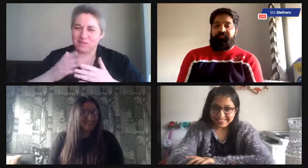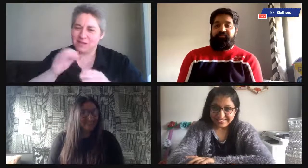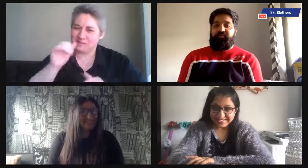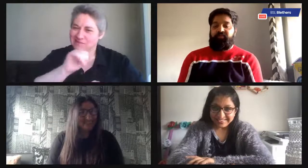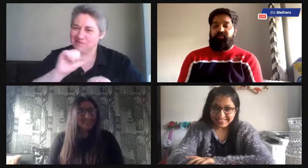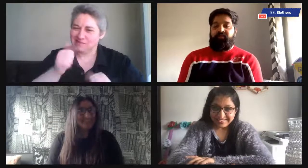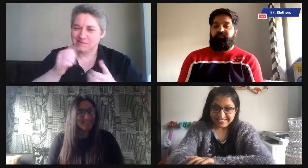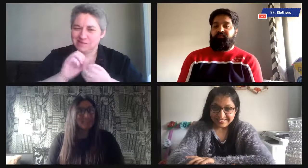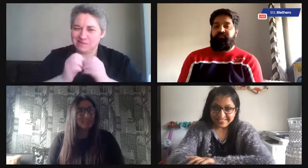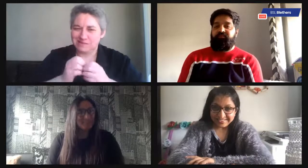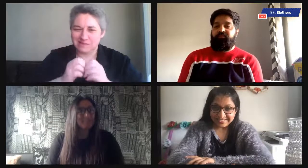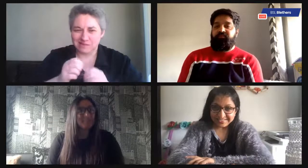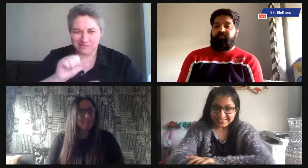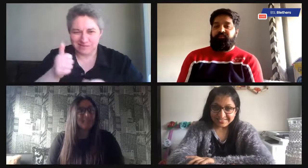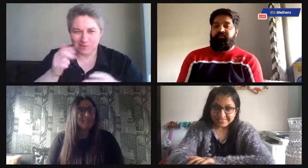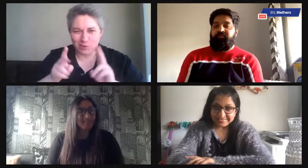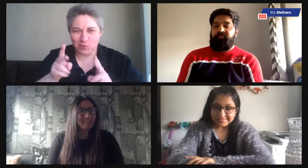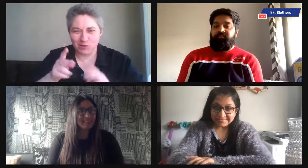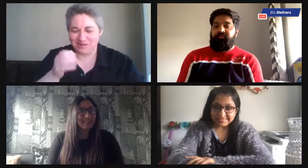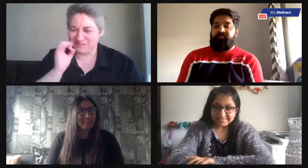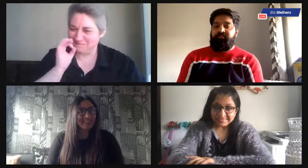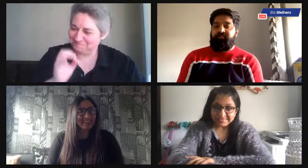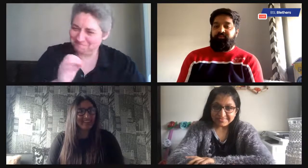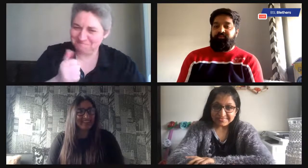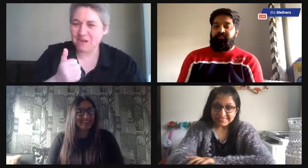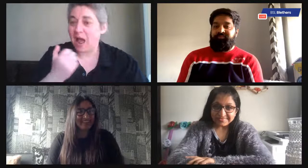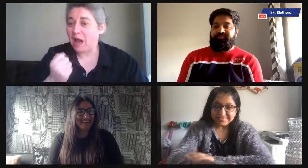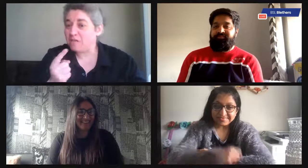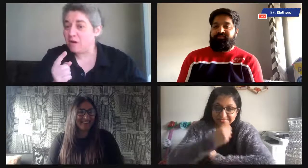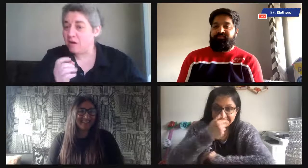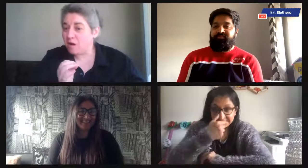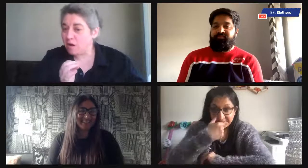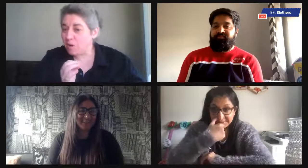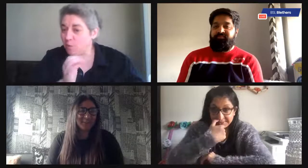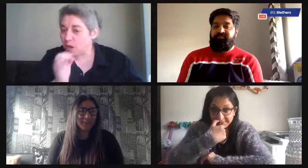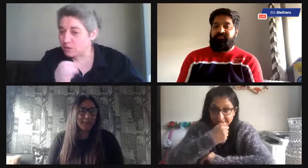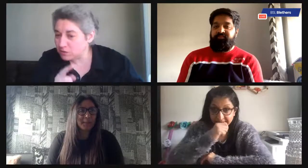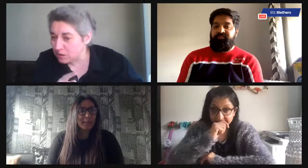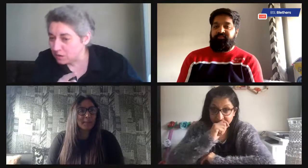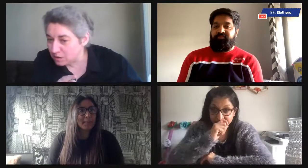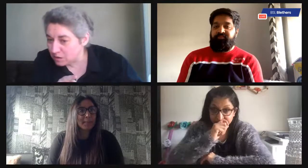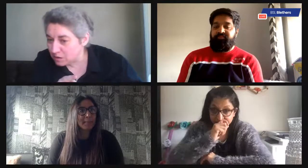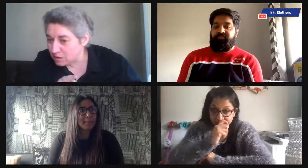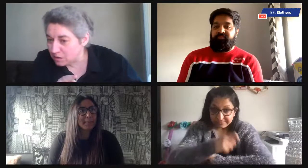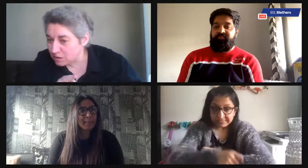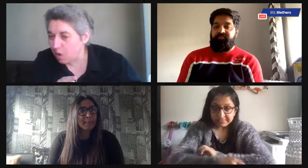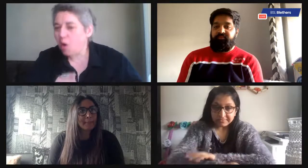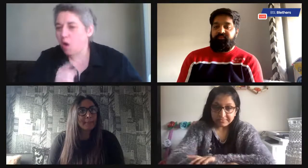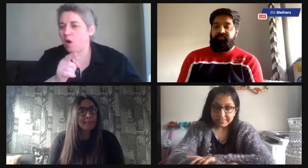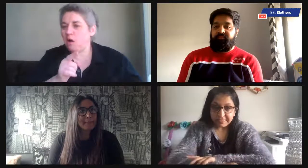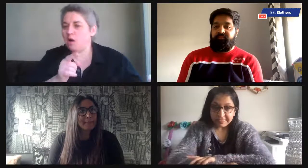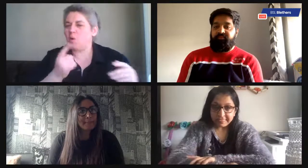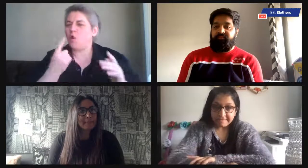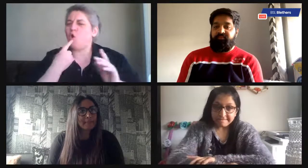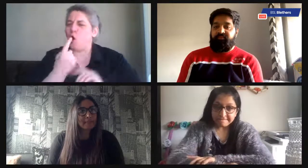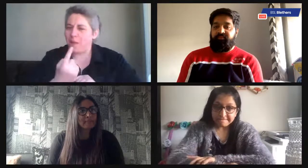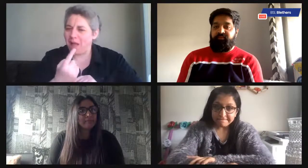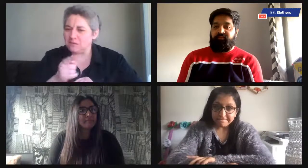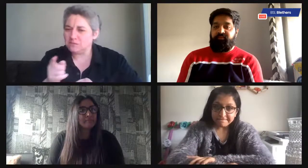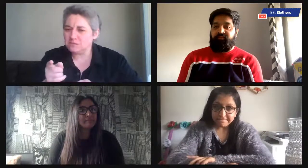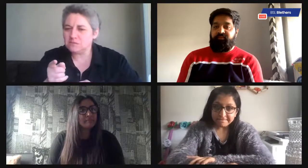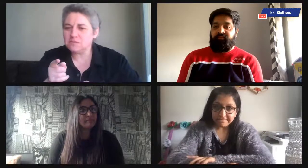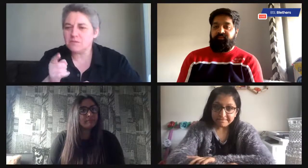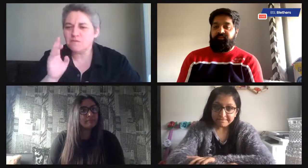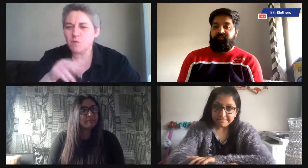And I remember thinking, wow, look at all these different tastes and flavors. The cooking was beautiful. Oh, I'm just going to look at